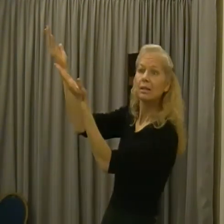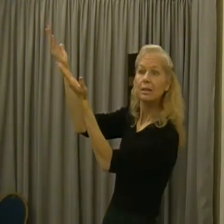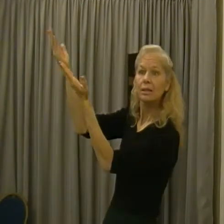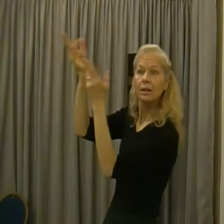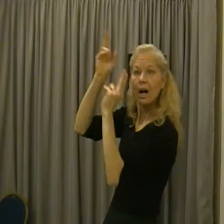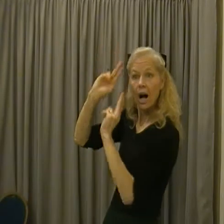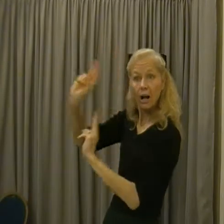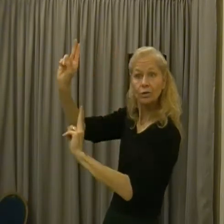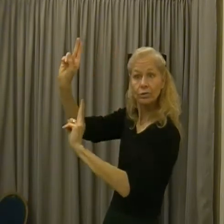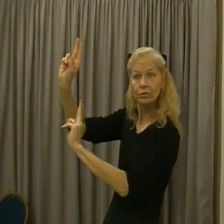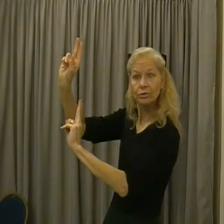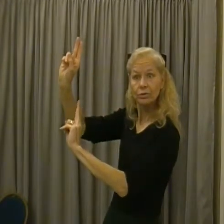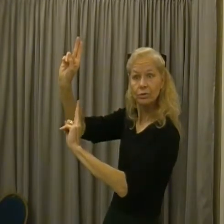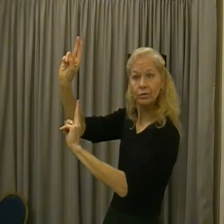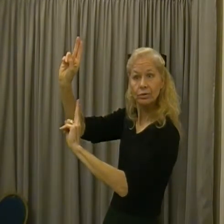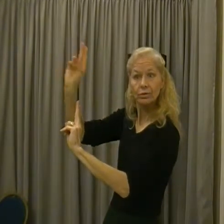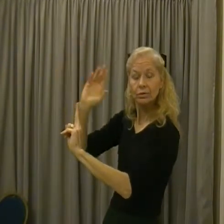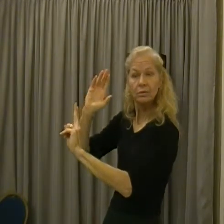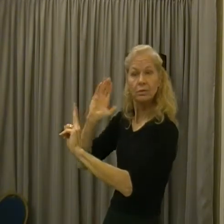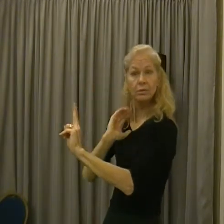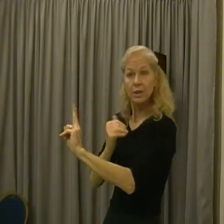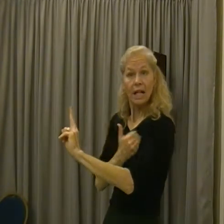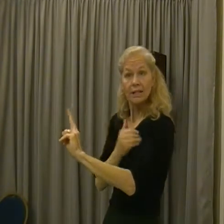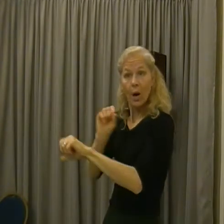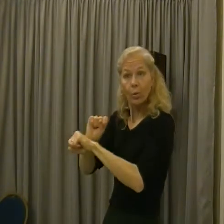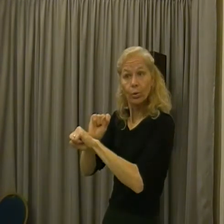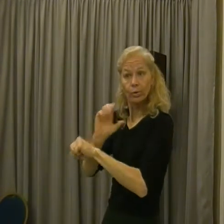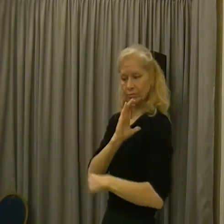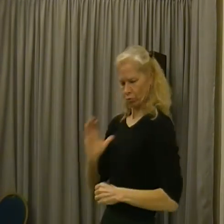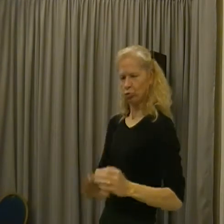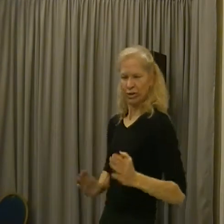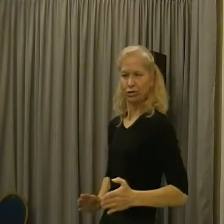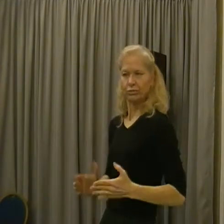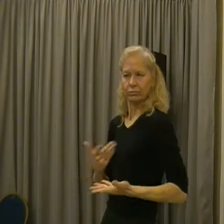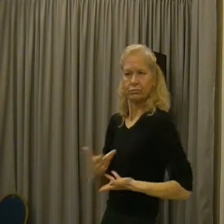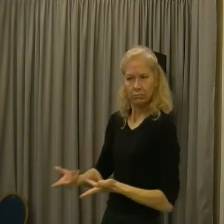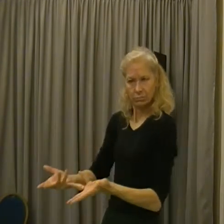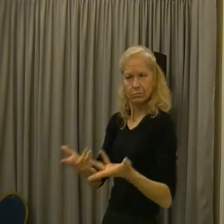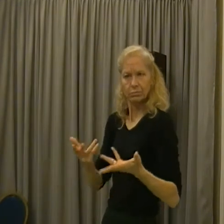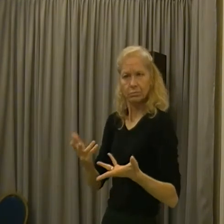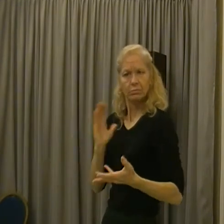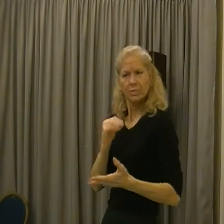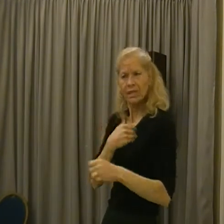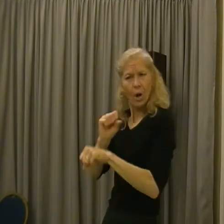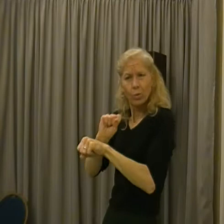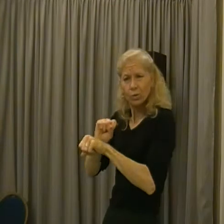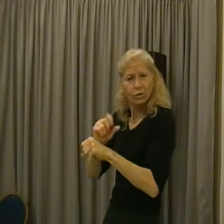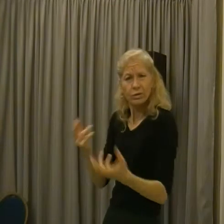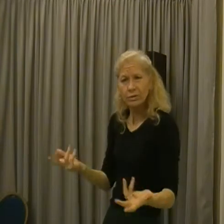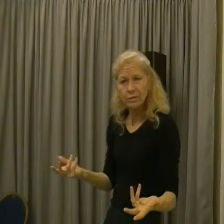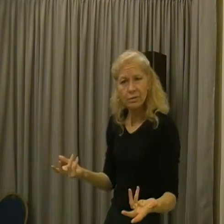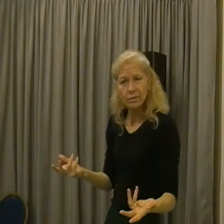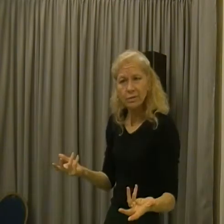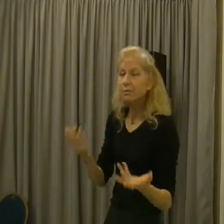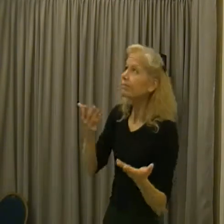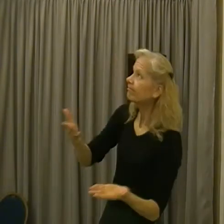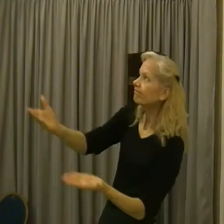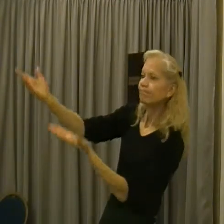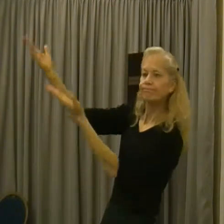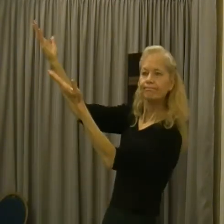his name. Look what it says in verse 24 here. God says, "I am the Lord which exerciseth loving kindness,